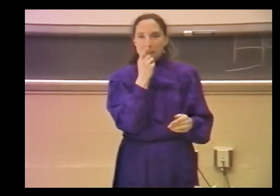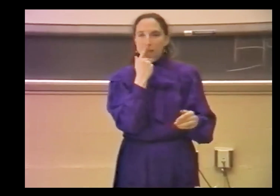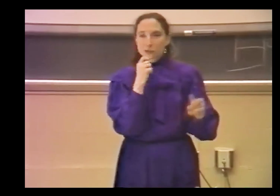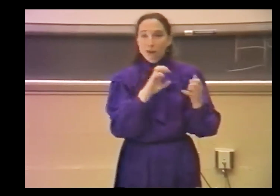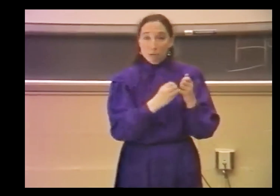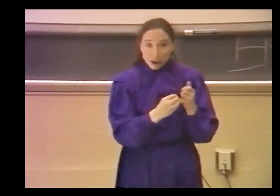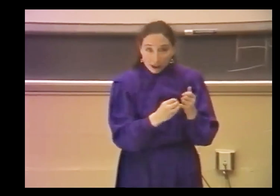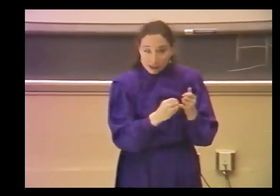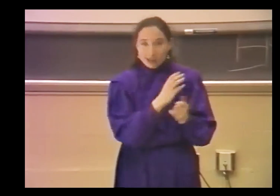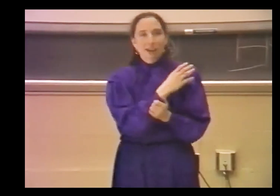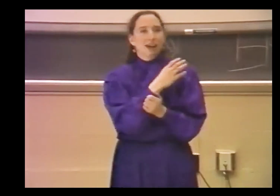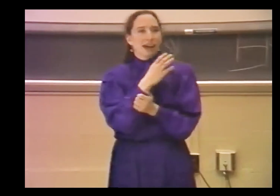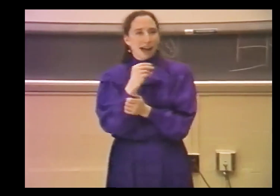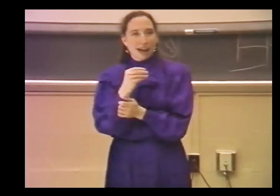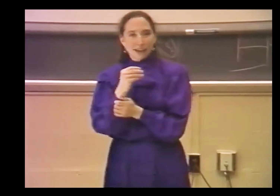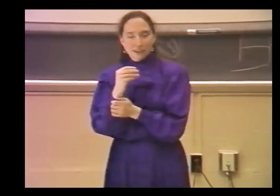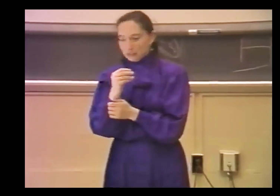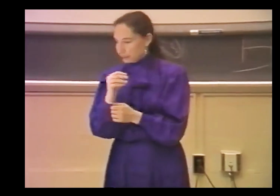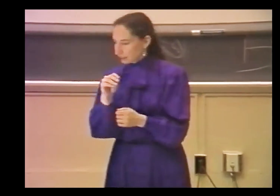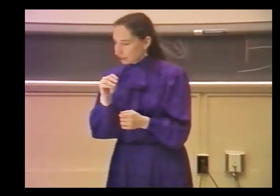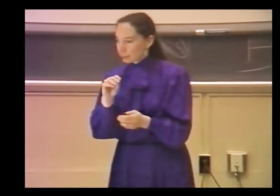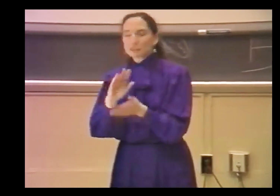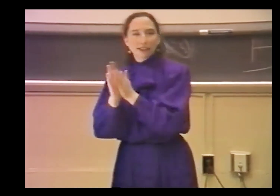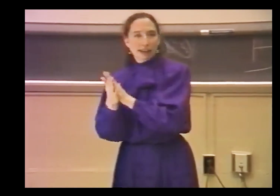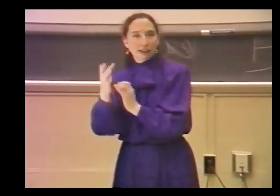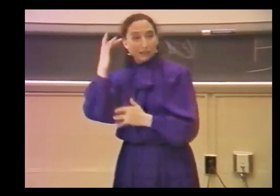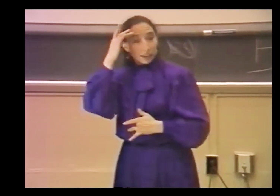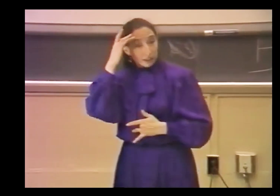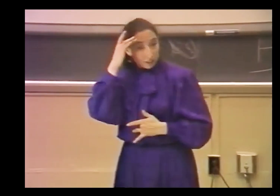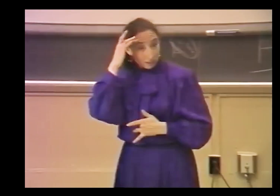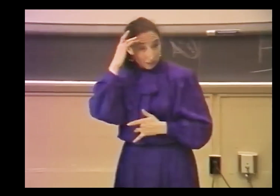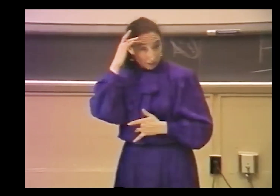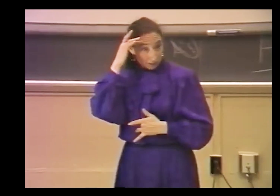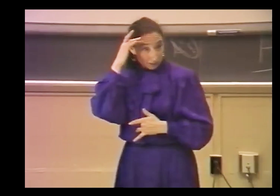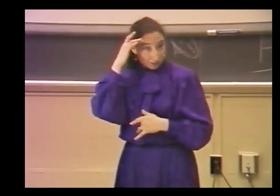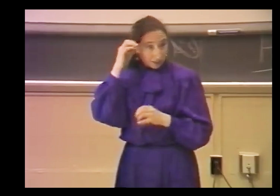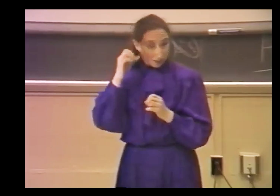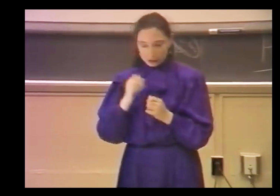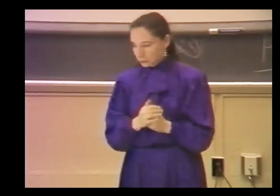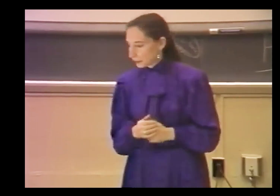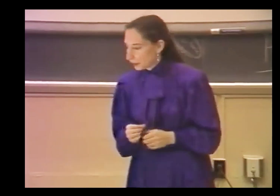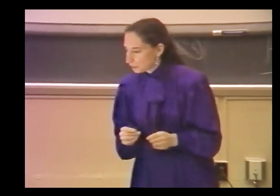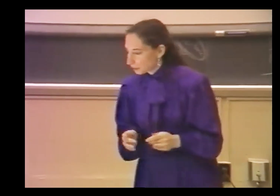eating the strawberries and getting sick. Okay?